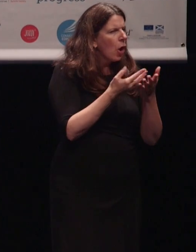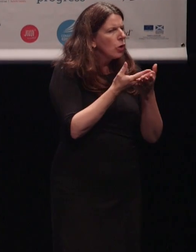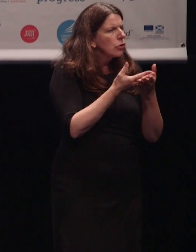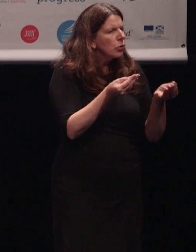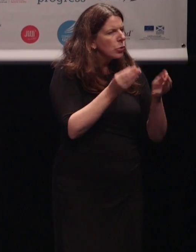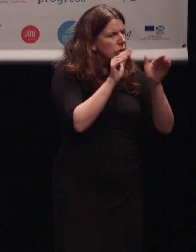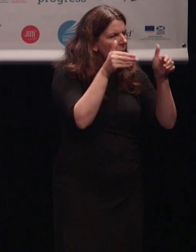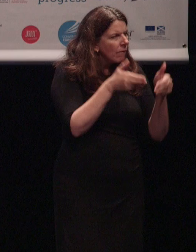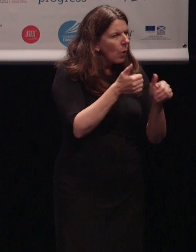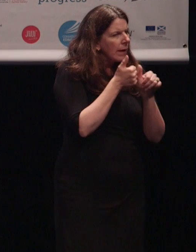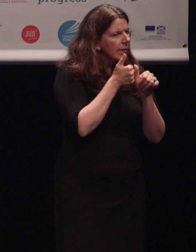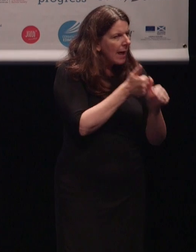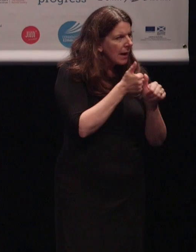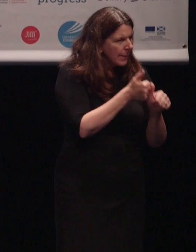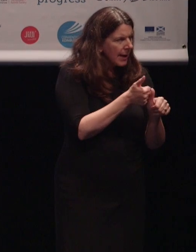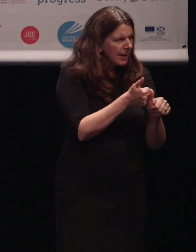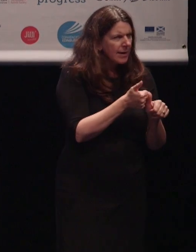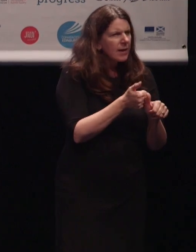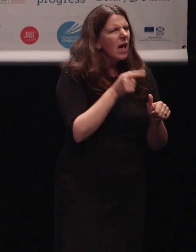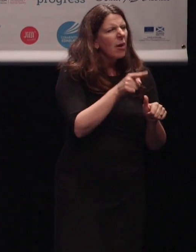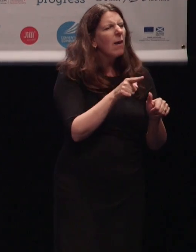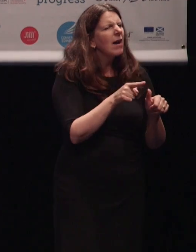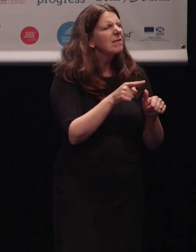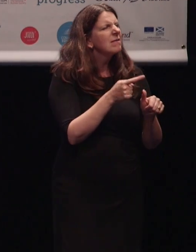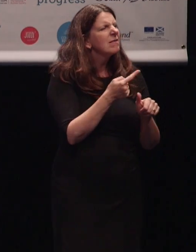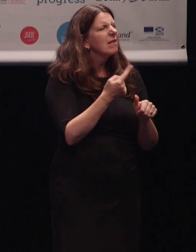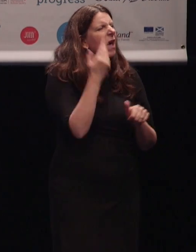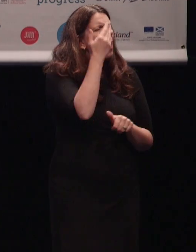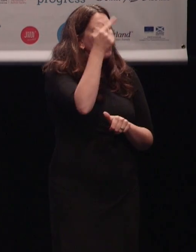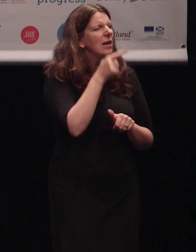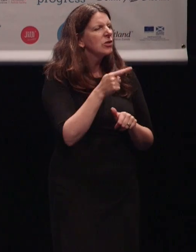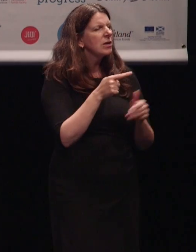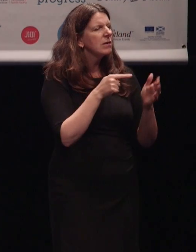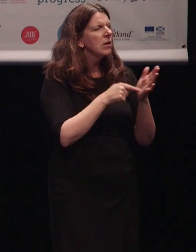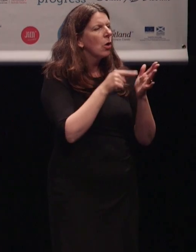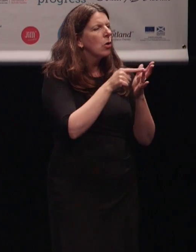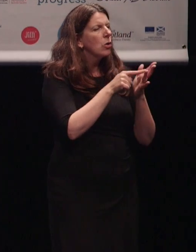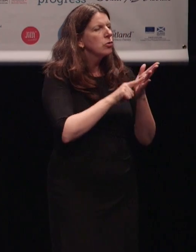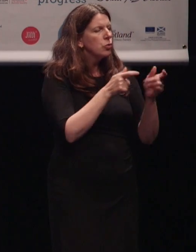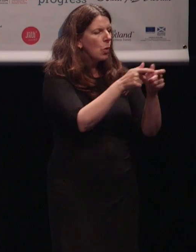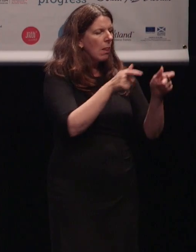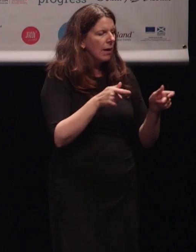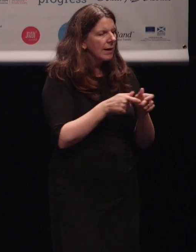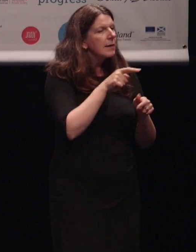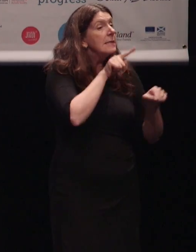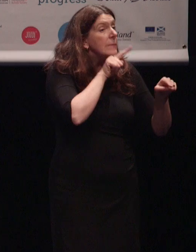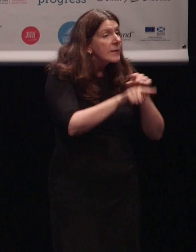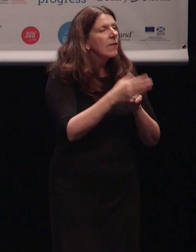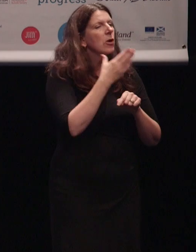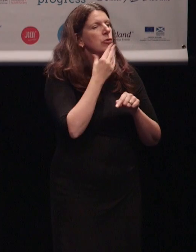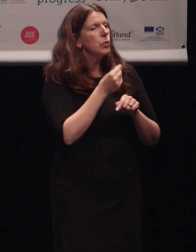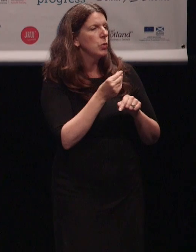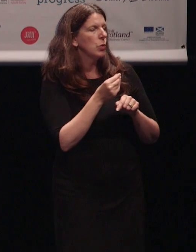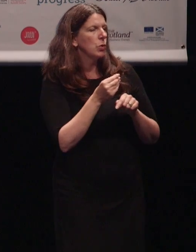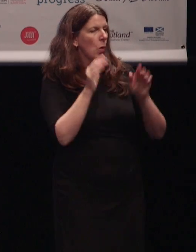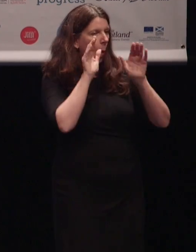like, let's say it's a toolkit. It's not specifically for autism. So if you work